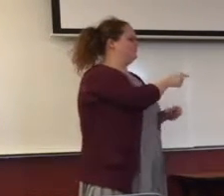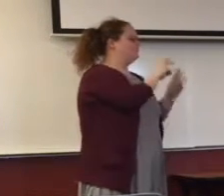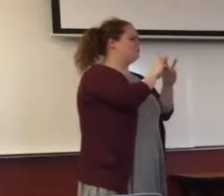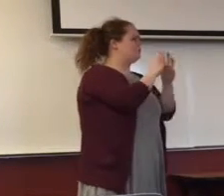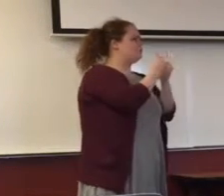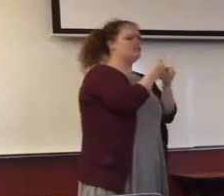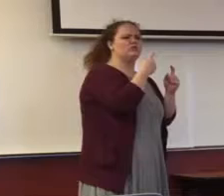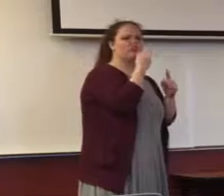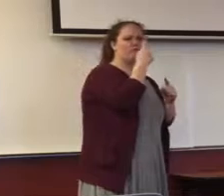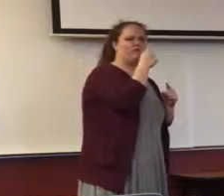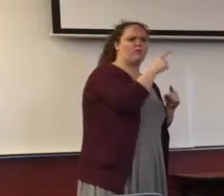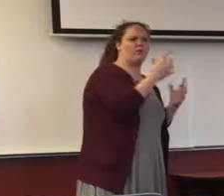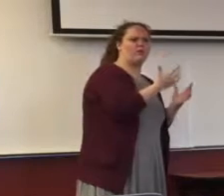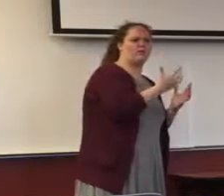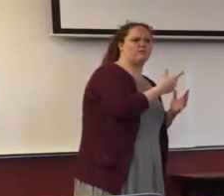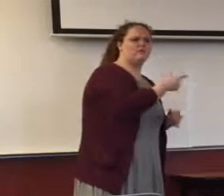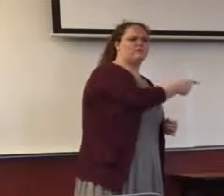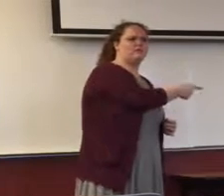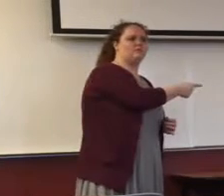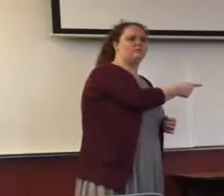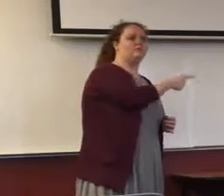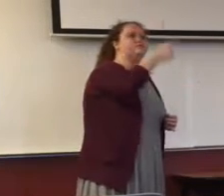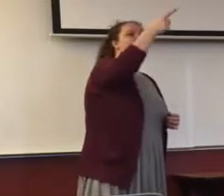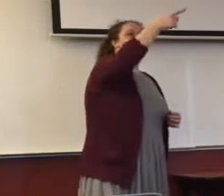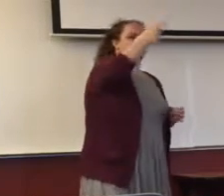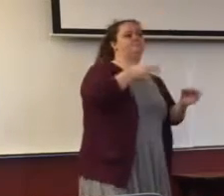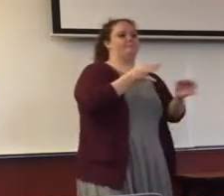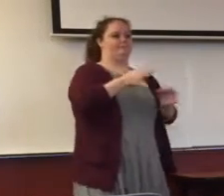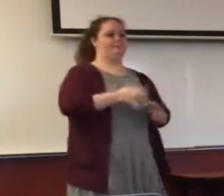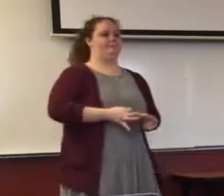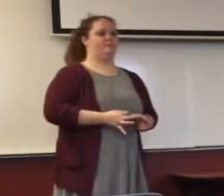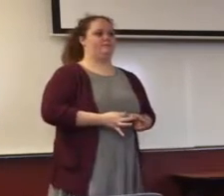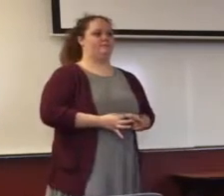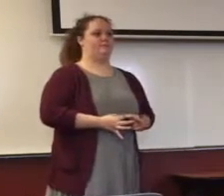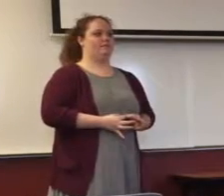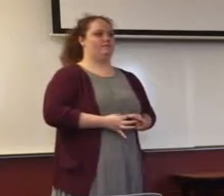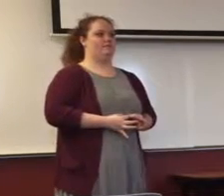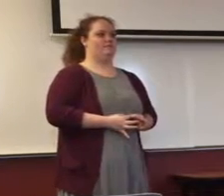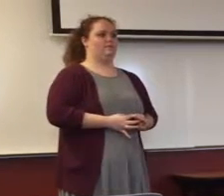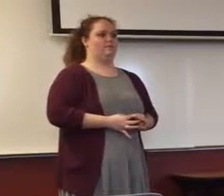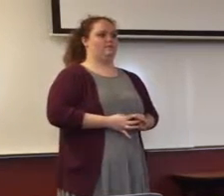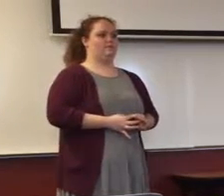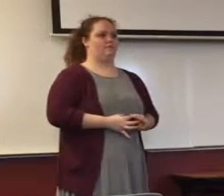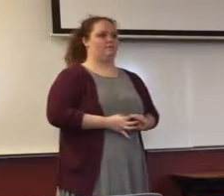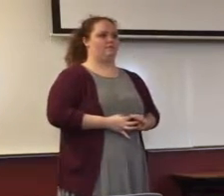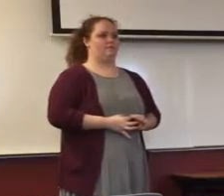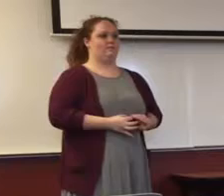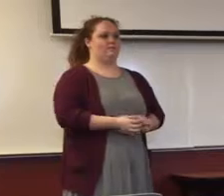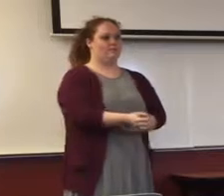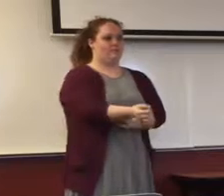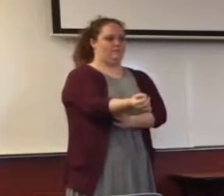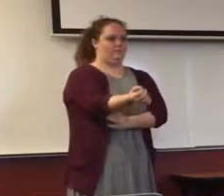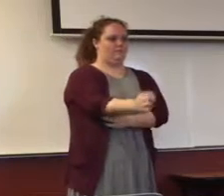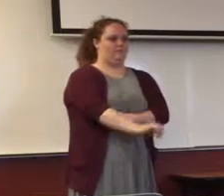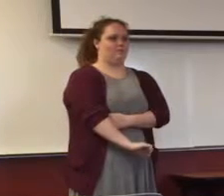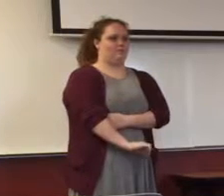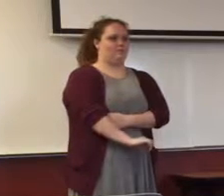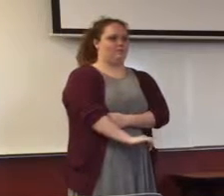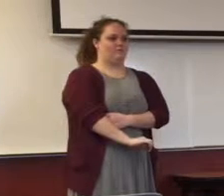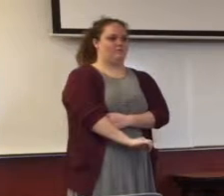good. Okay, so let me explain. Okay, And you don't have to interpret. If you want, you can, but let me explain what this is all about. okay.